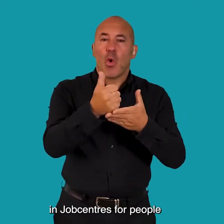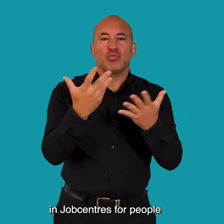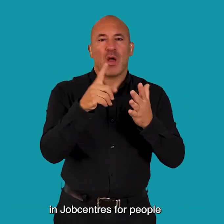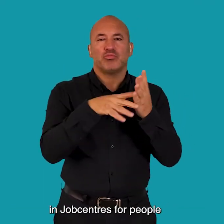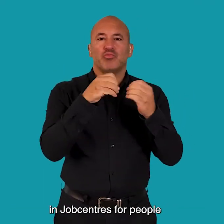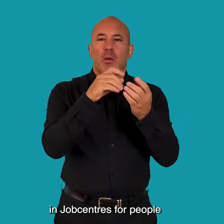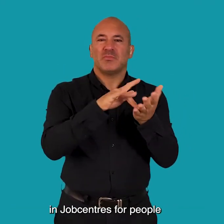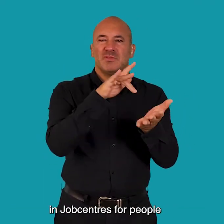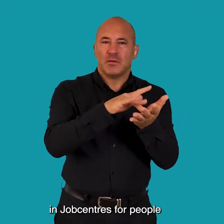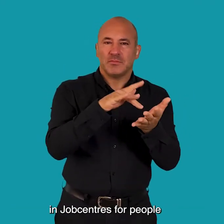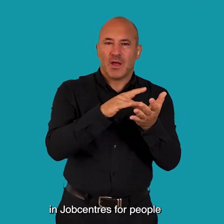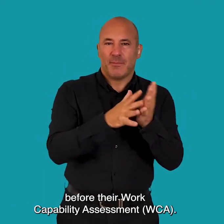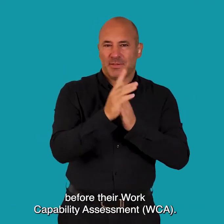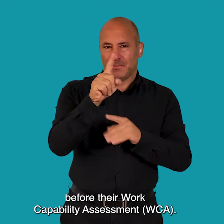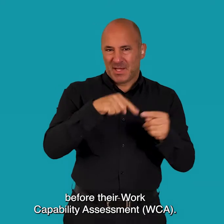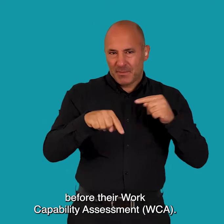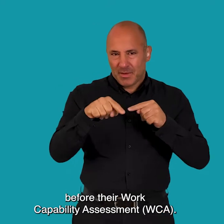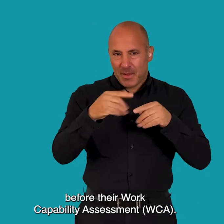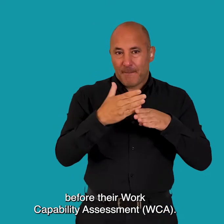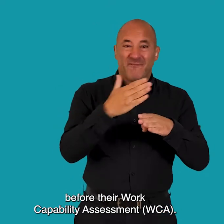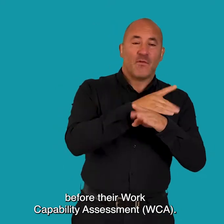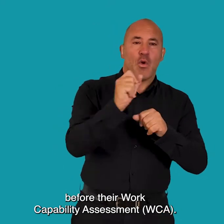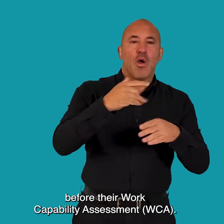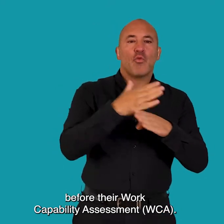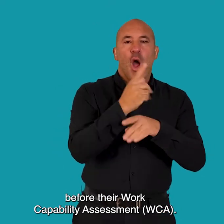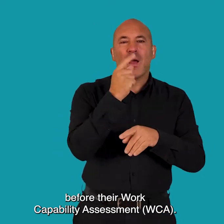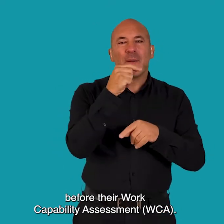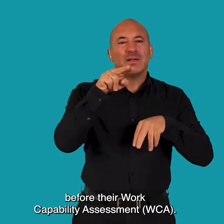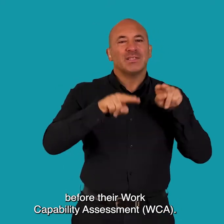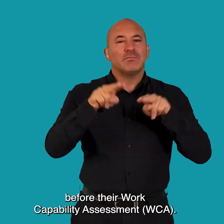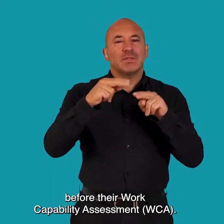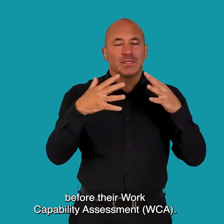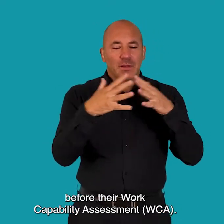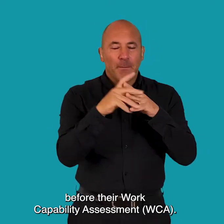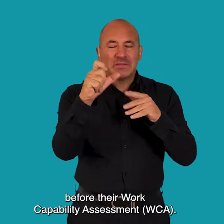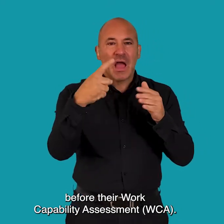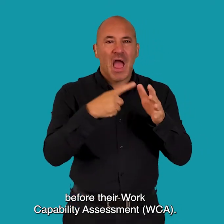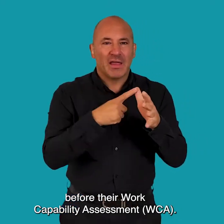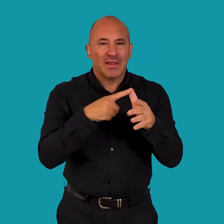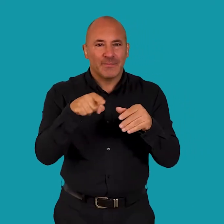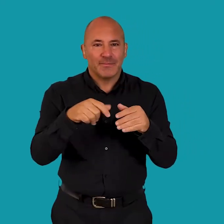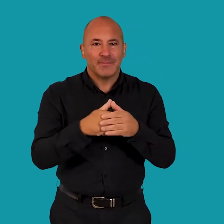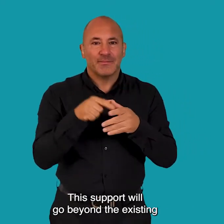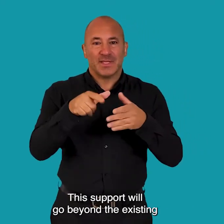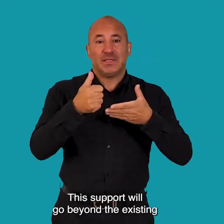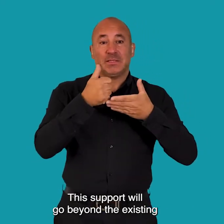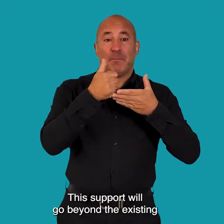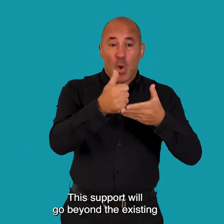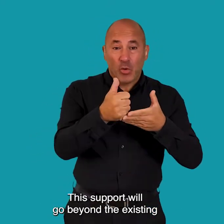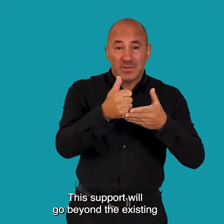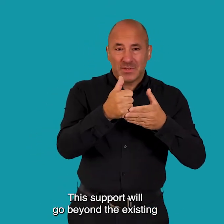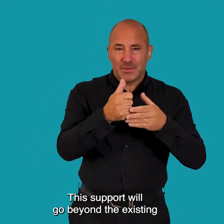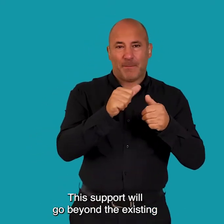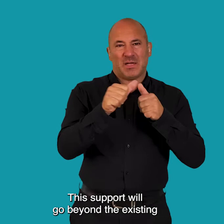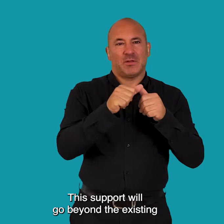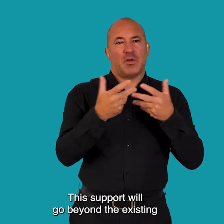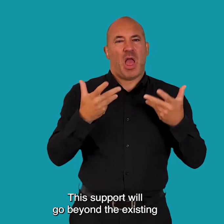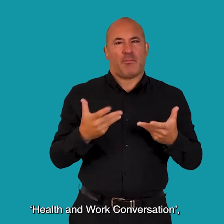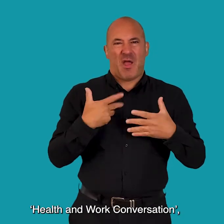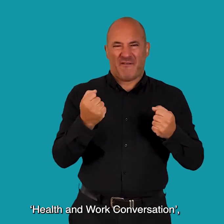centres for people before their work capacity assessment, WCA. This support will go beyond the existing health and